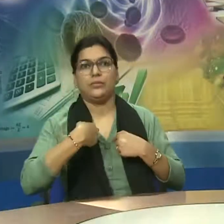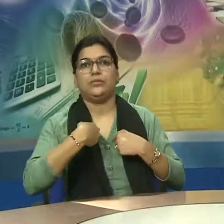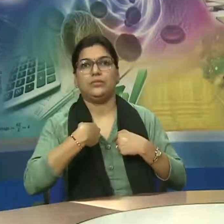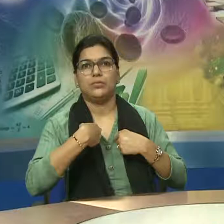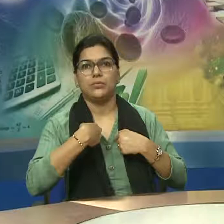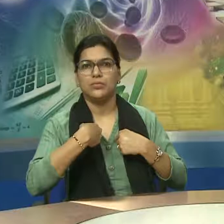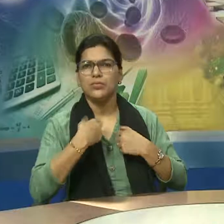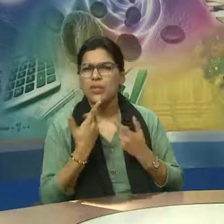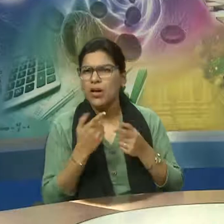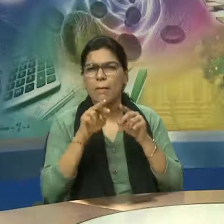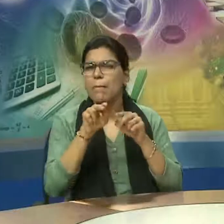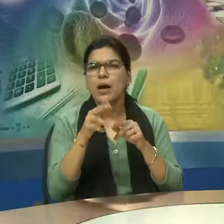miss.